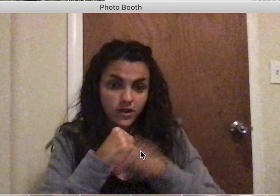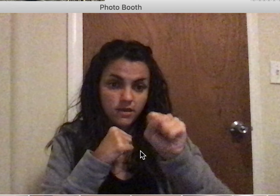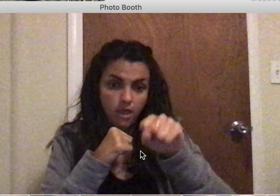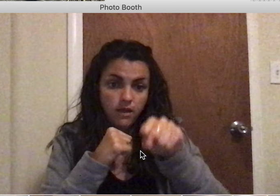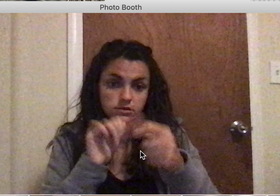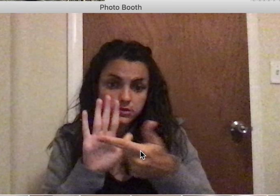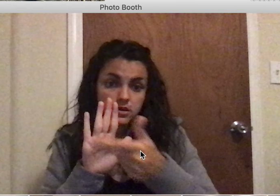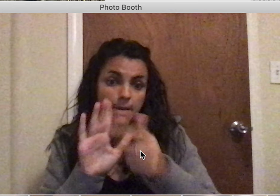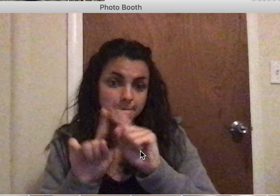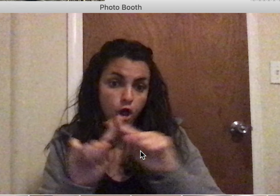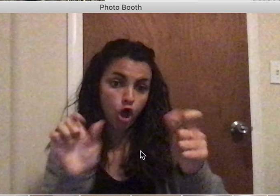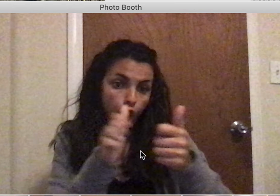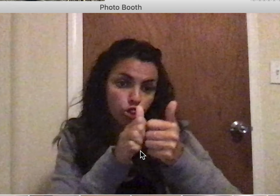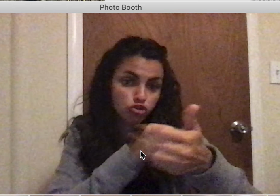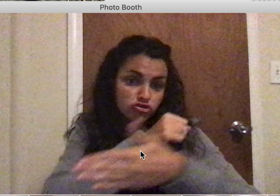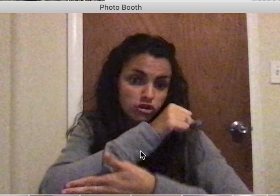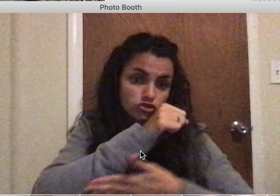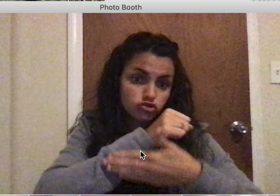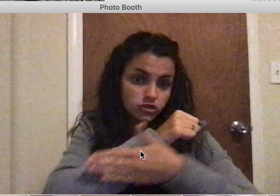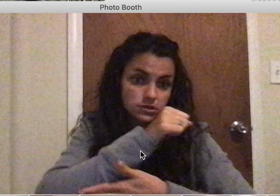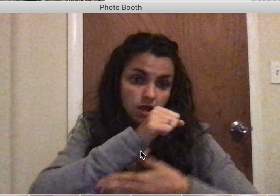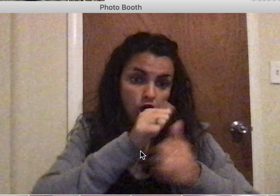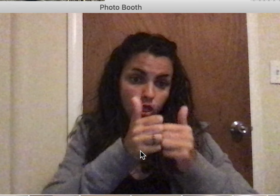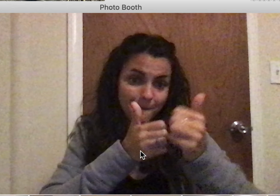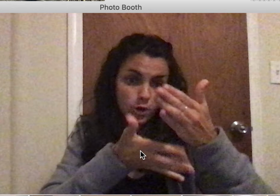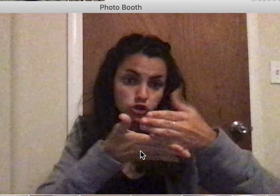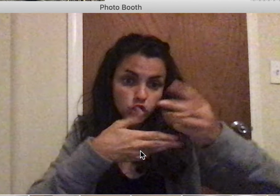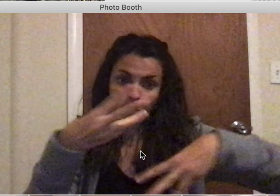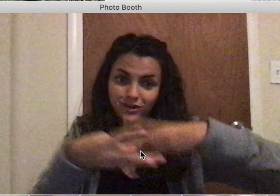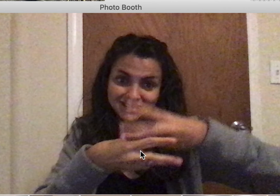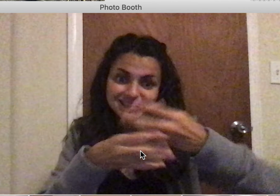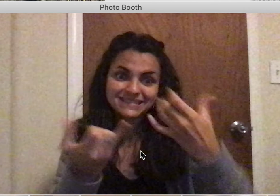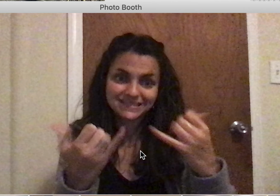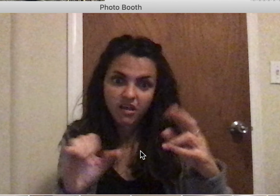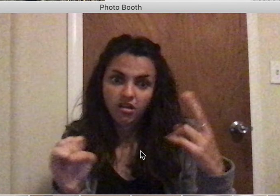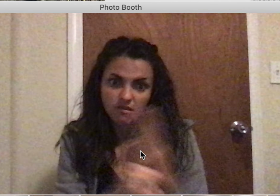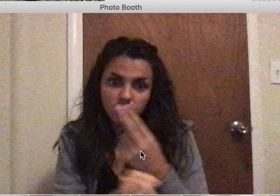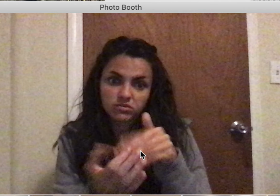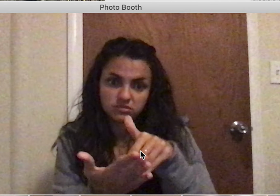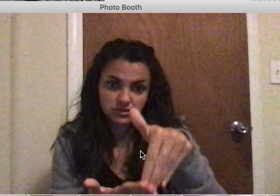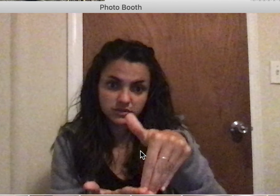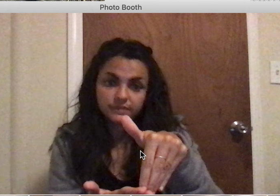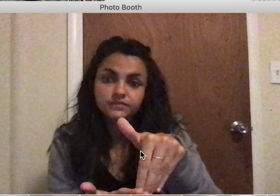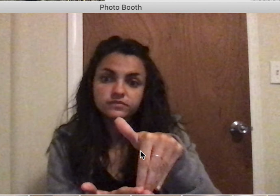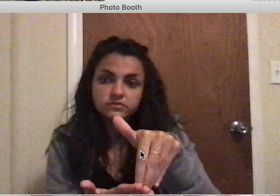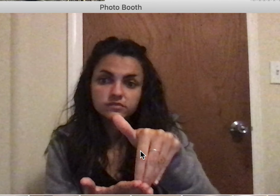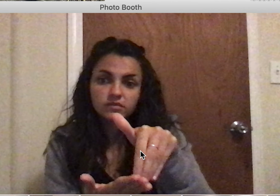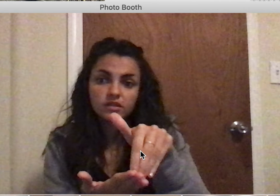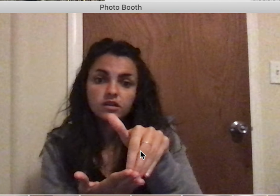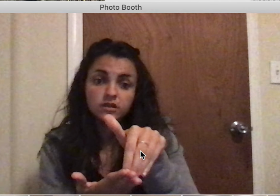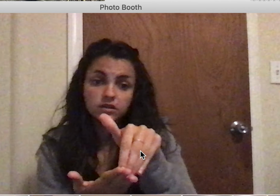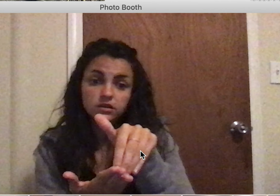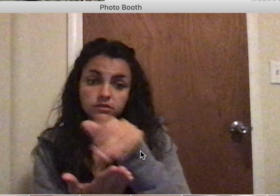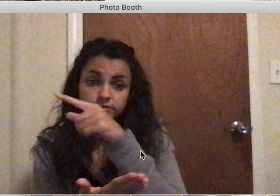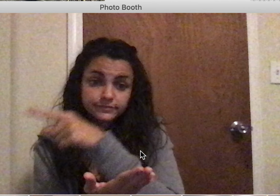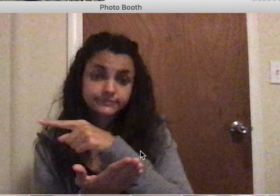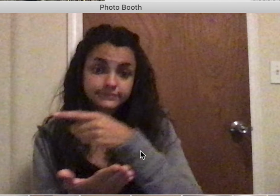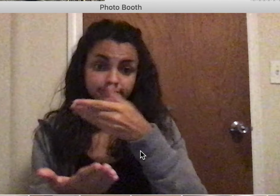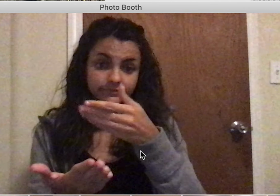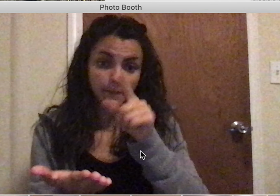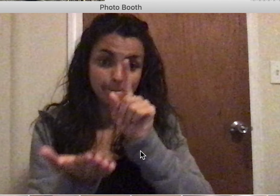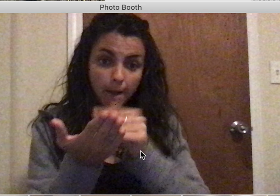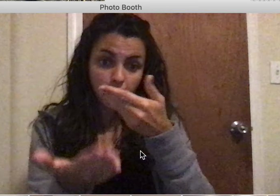still using DDT today. Now, Rachel Carson published this book. They didn't really